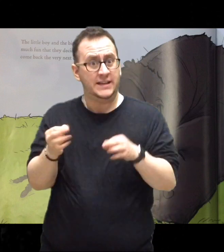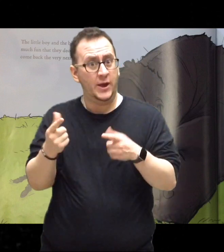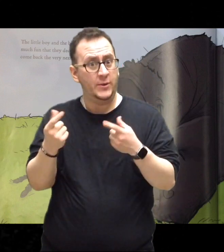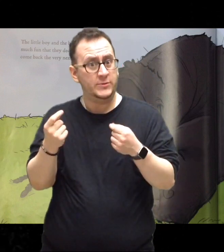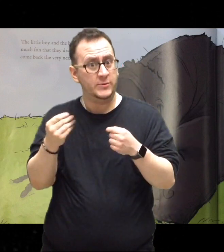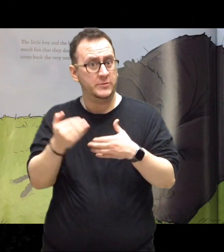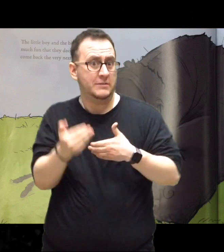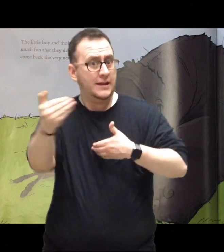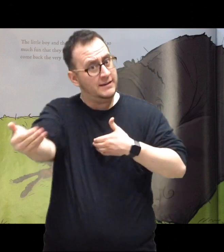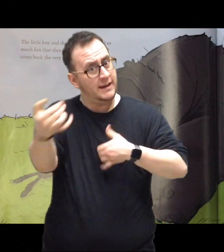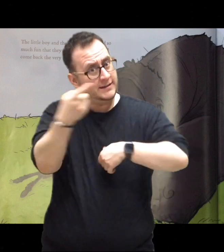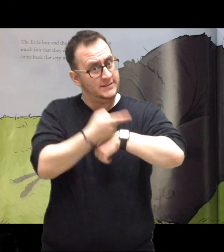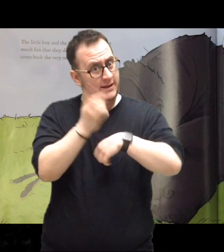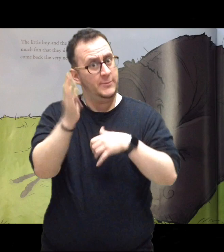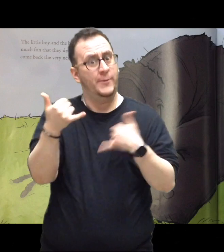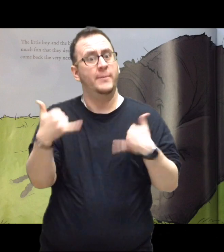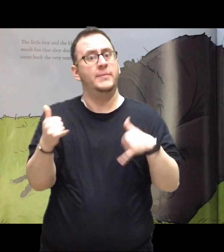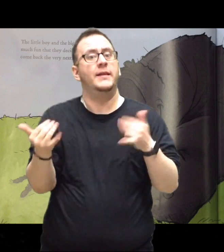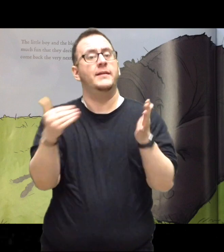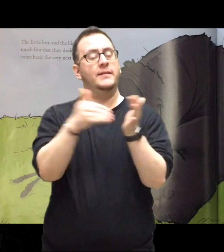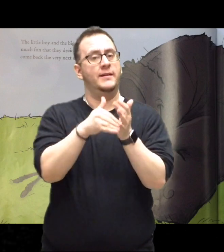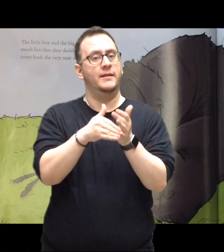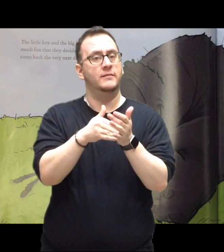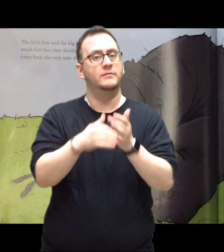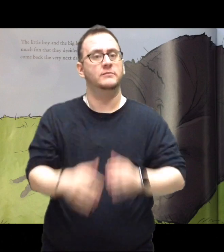would come back the very next day.